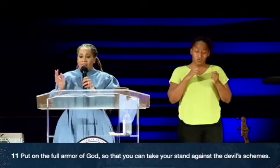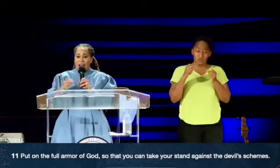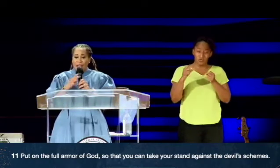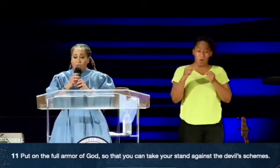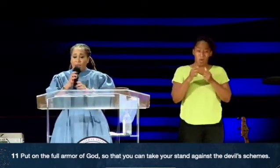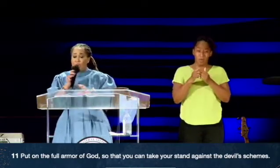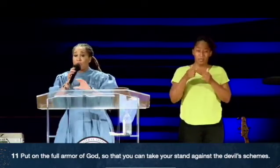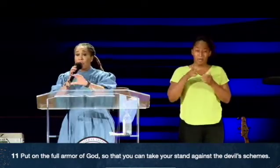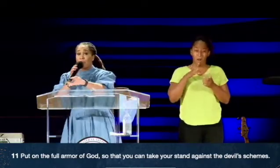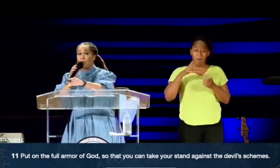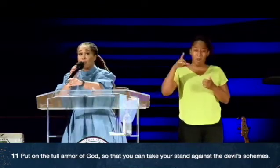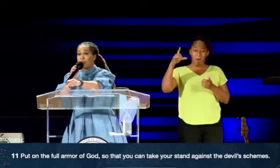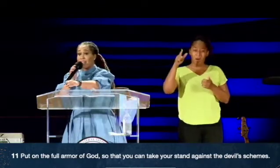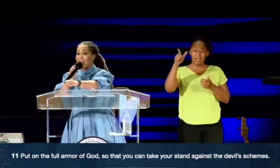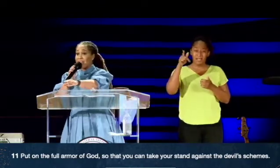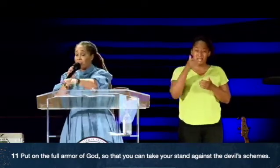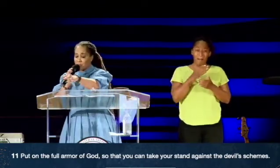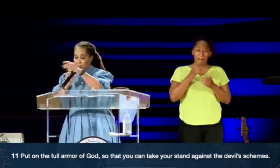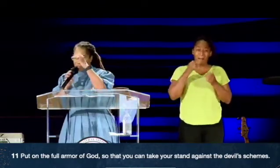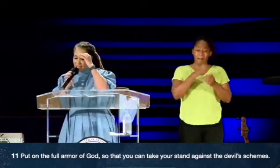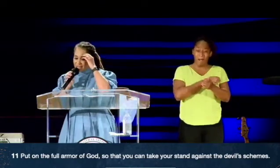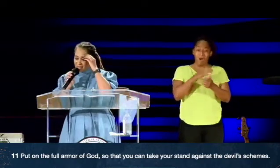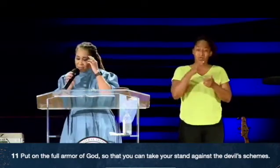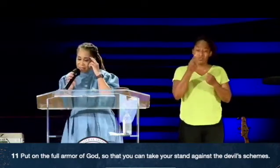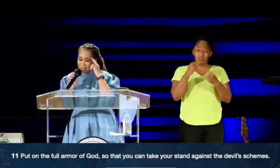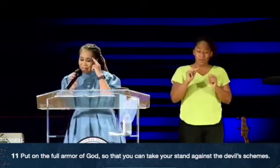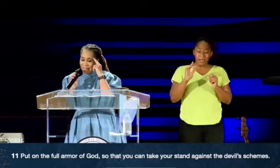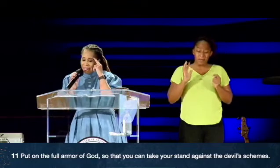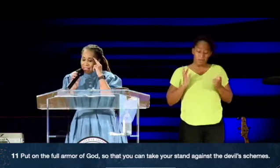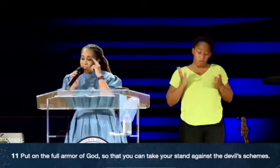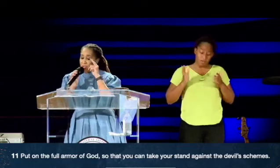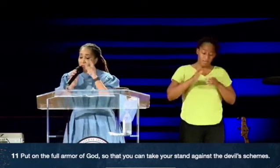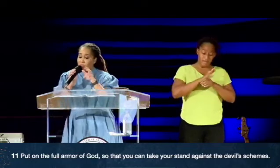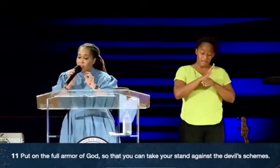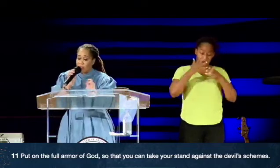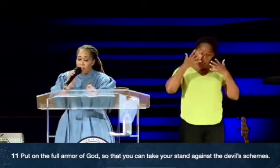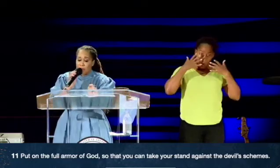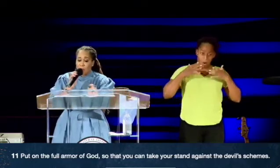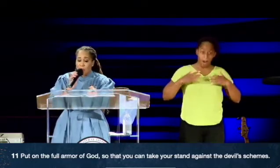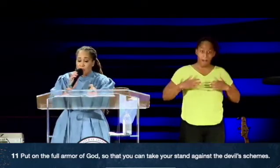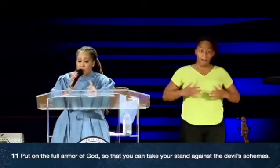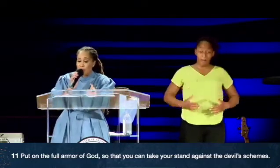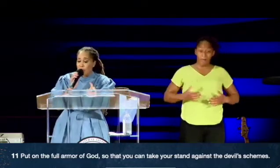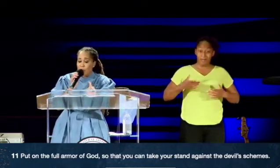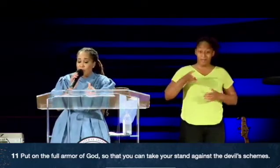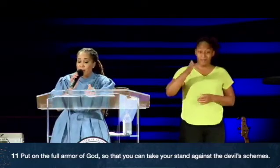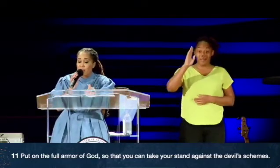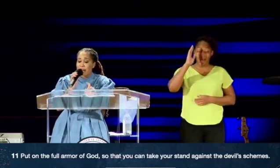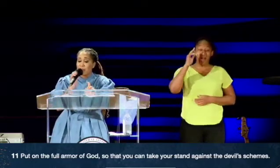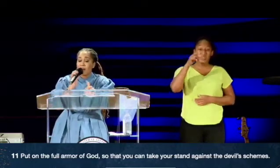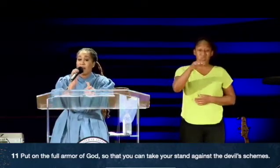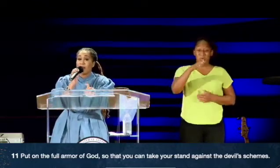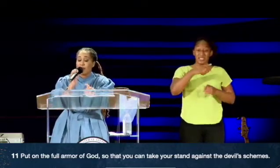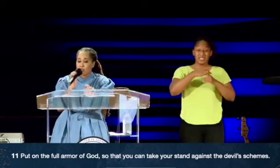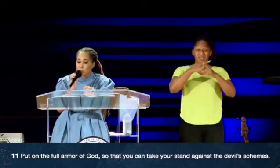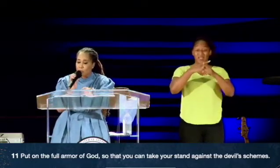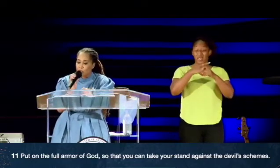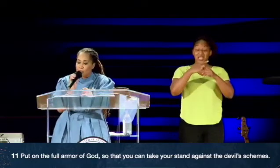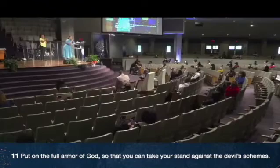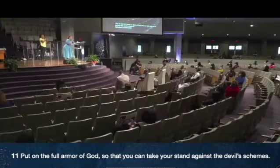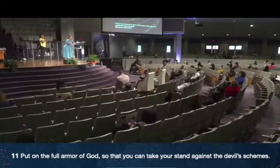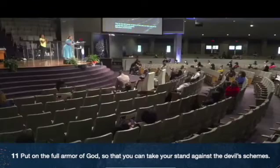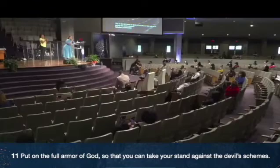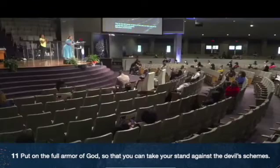of God so that you can make your stand against his schemes. Listen, your defense game should be so strong that every time an unclean